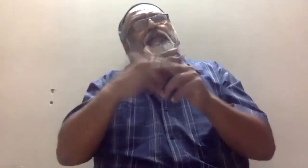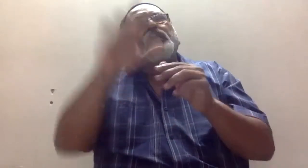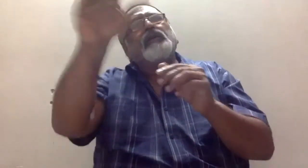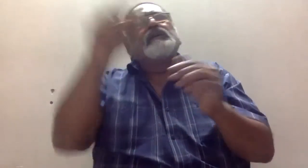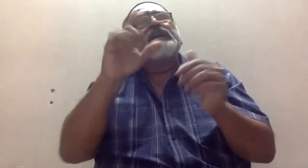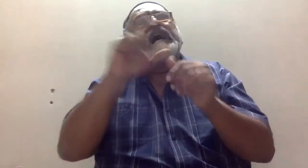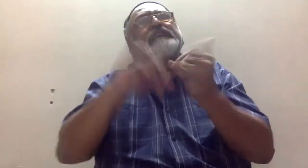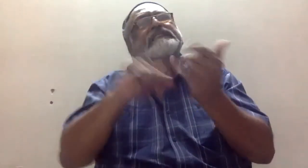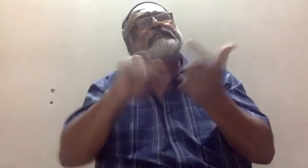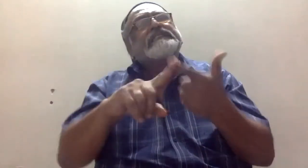It's offensive, right?